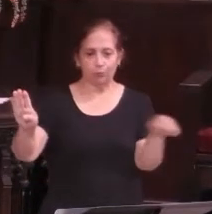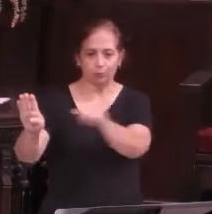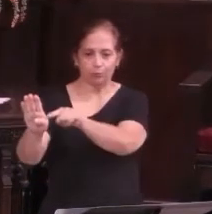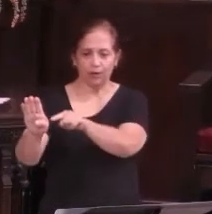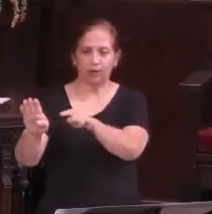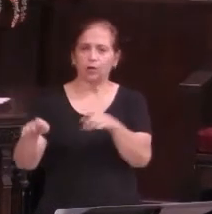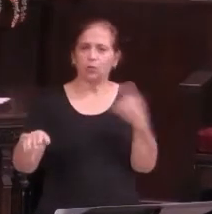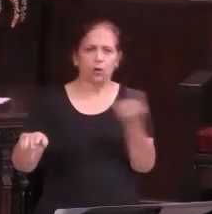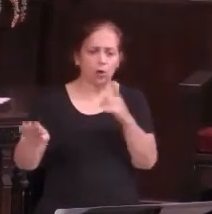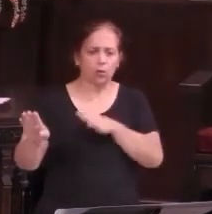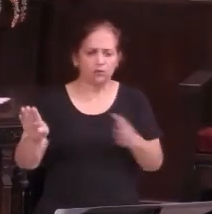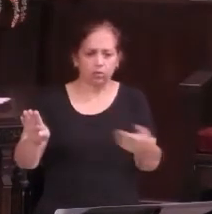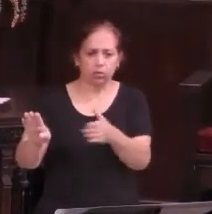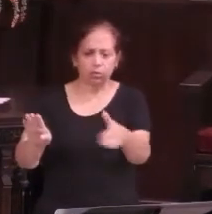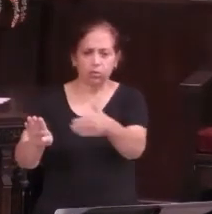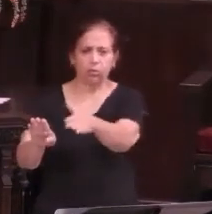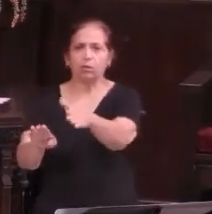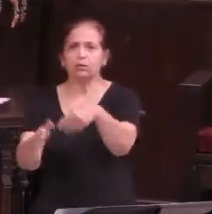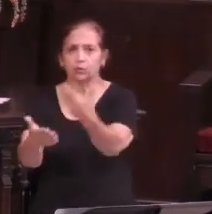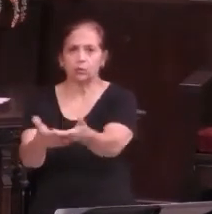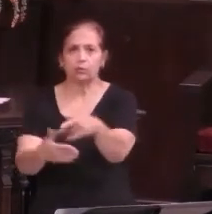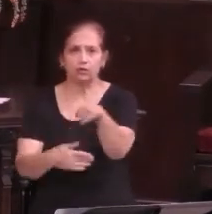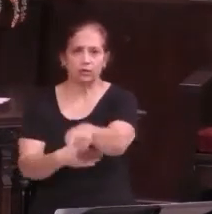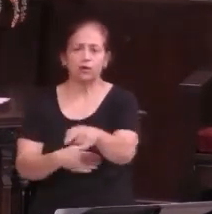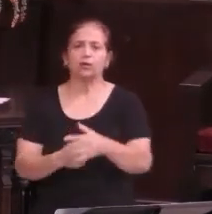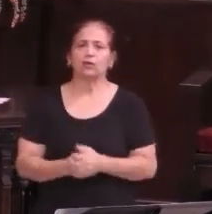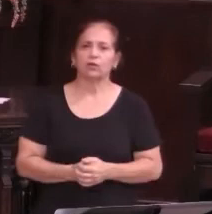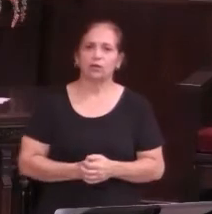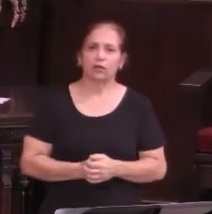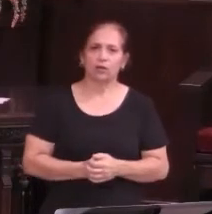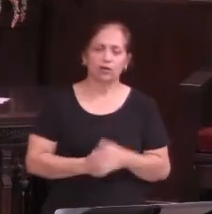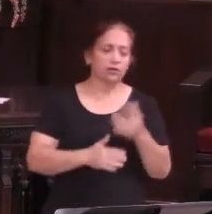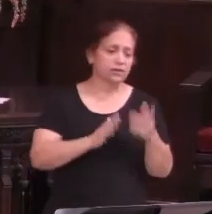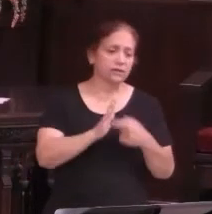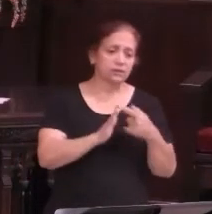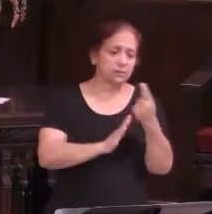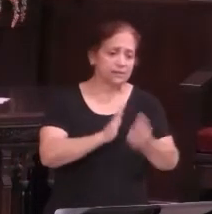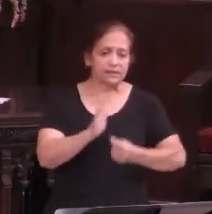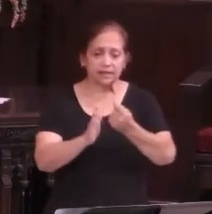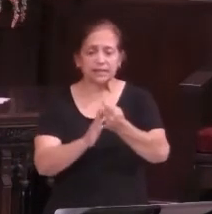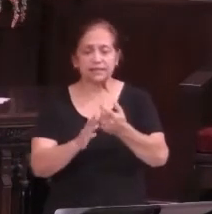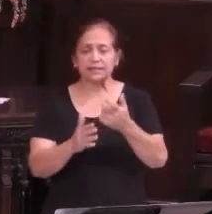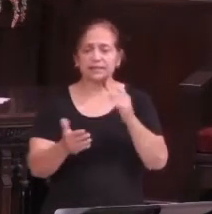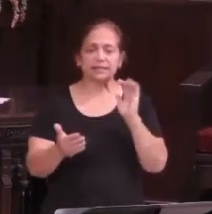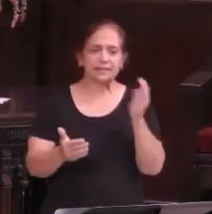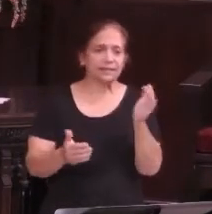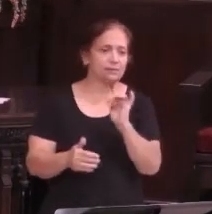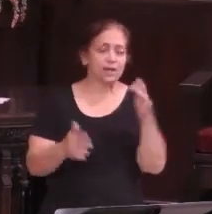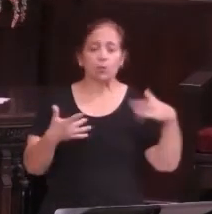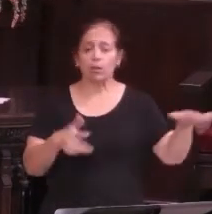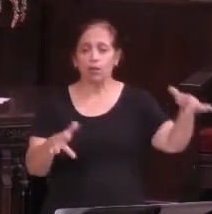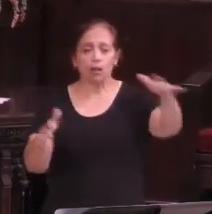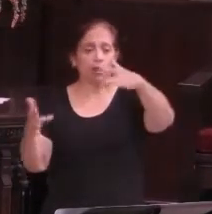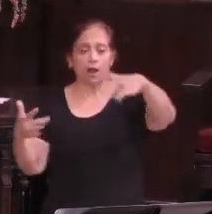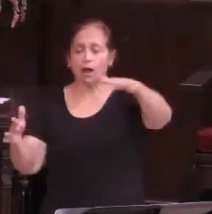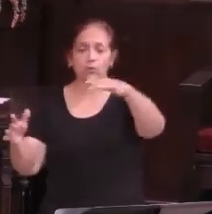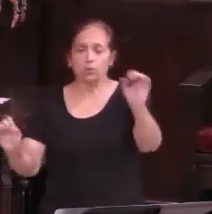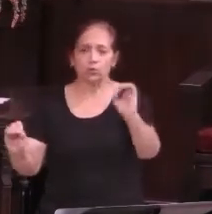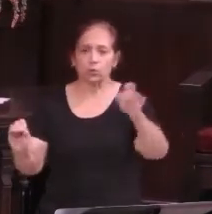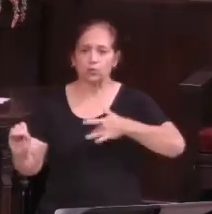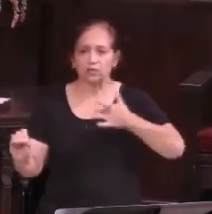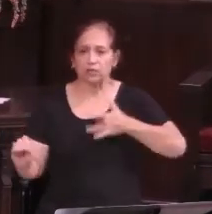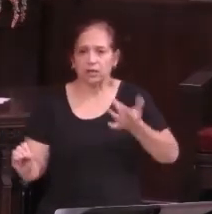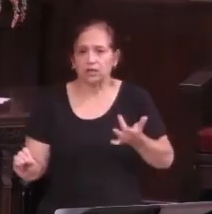of twists and turns and sometimes even seasons that seem like we are just wandering with no